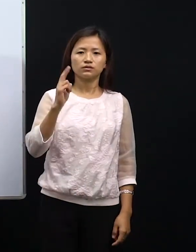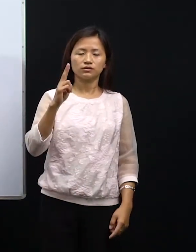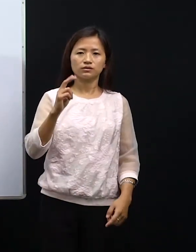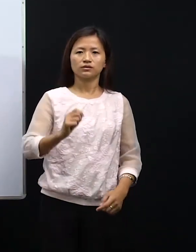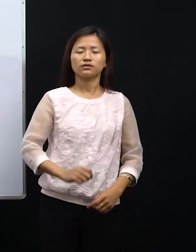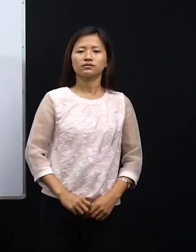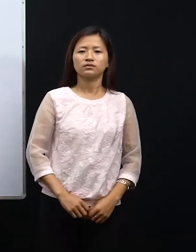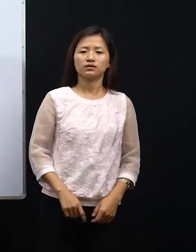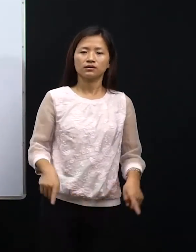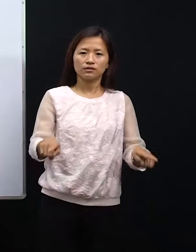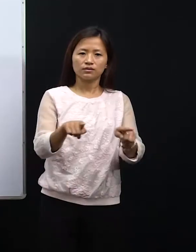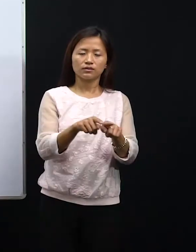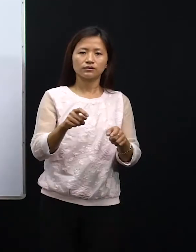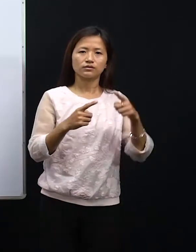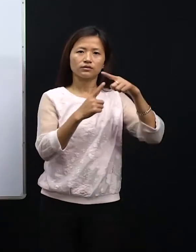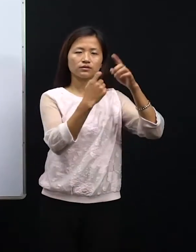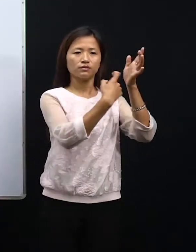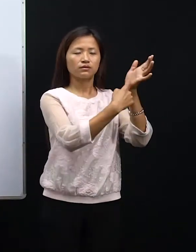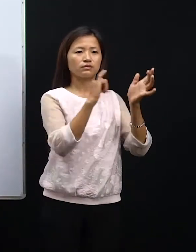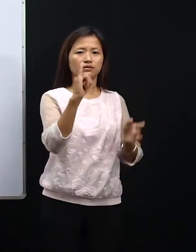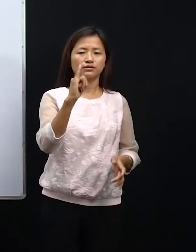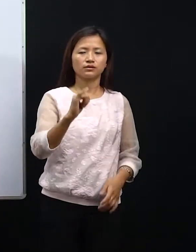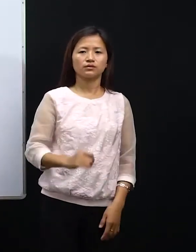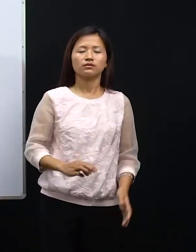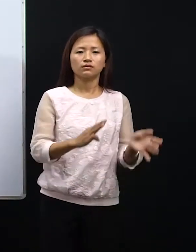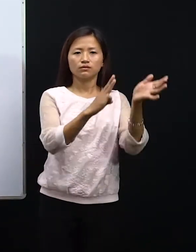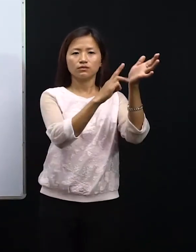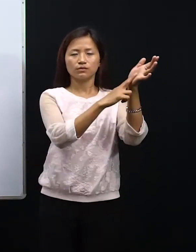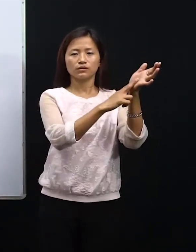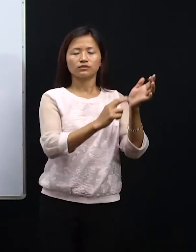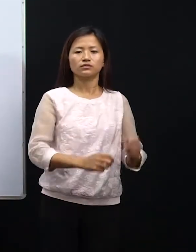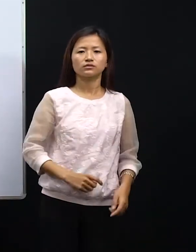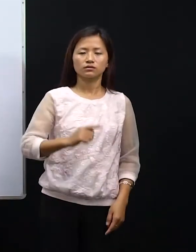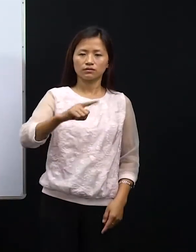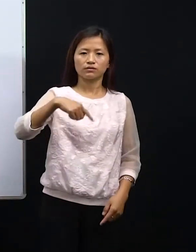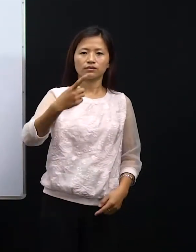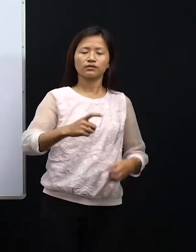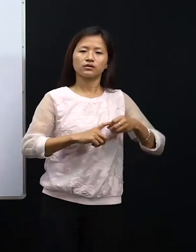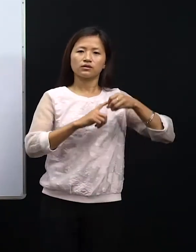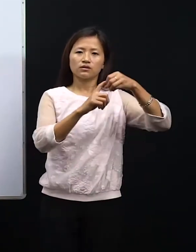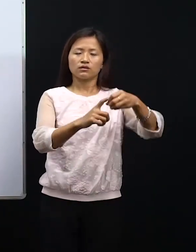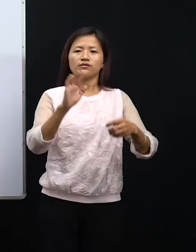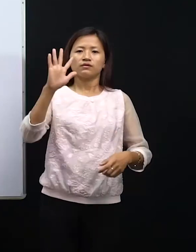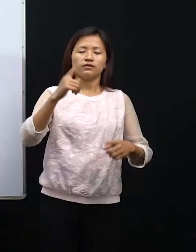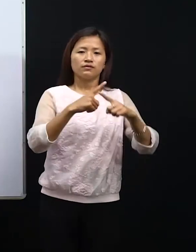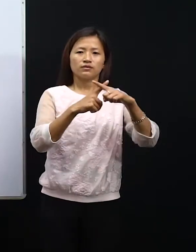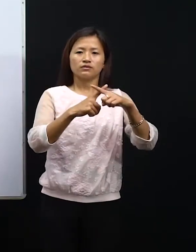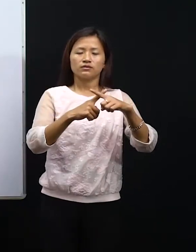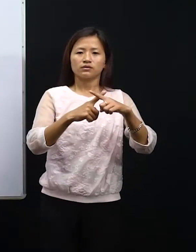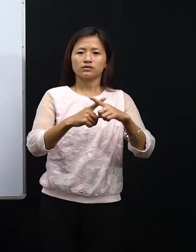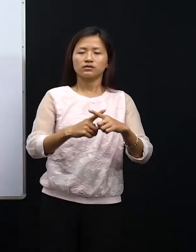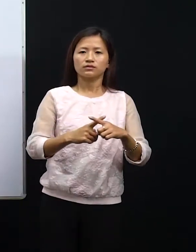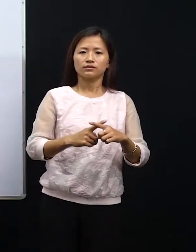power 3 as trinomial. Okay. If you look at the next question, 5x minus 4y